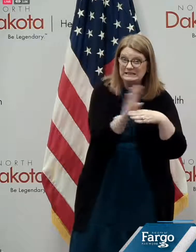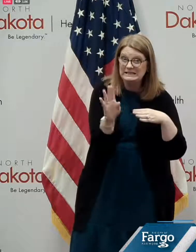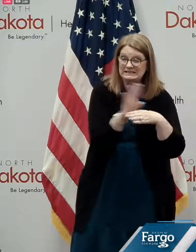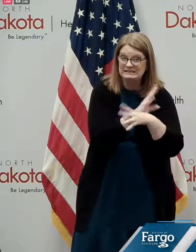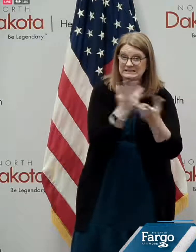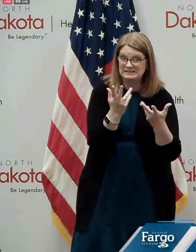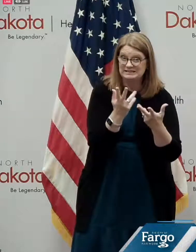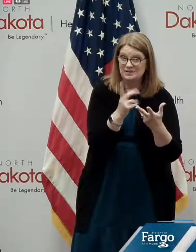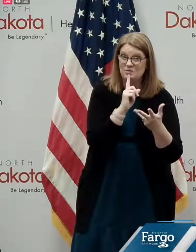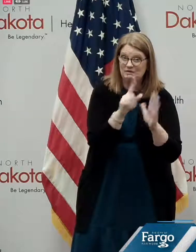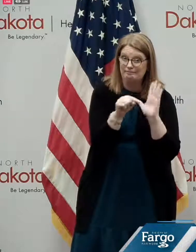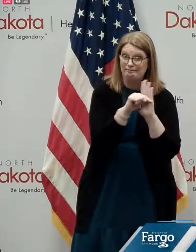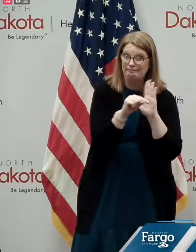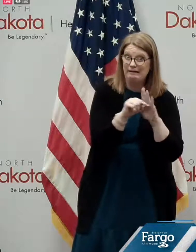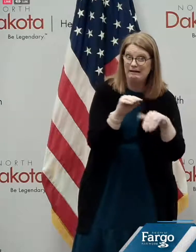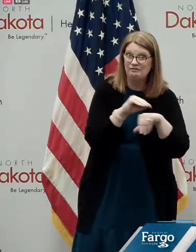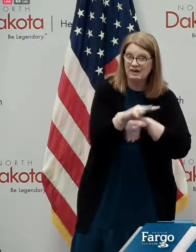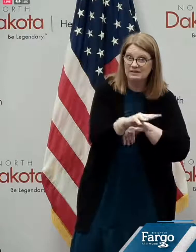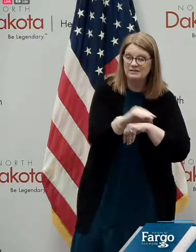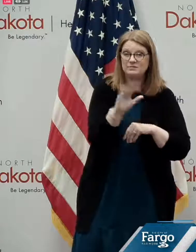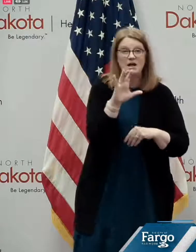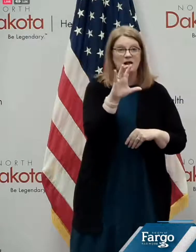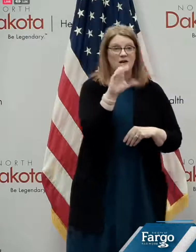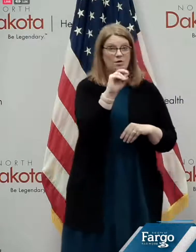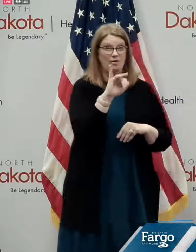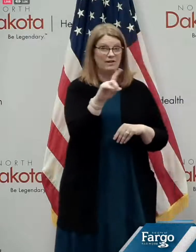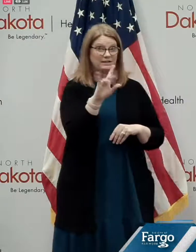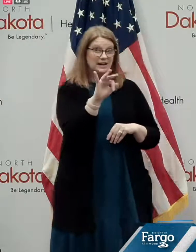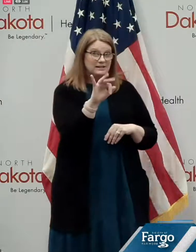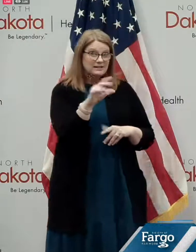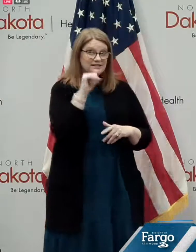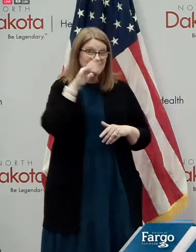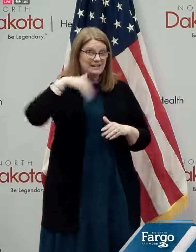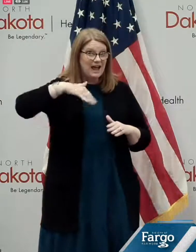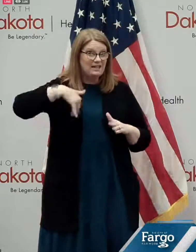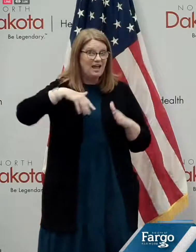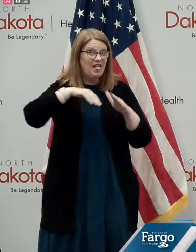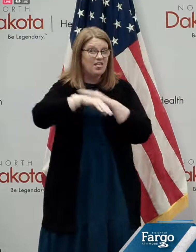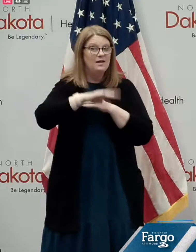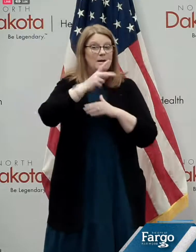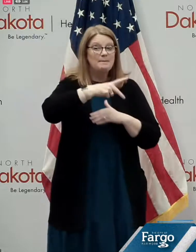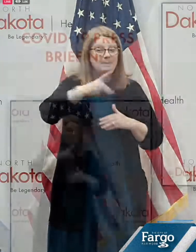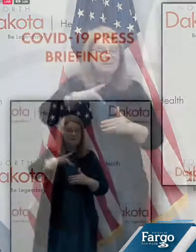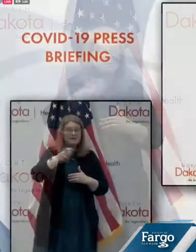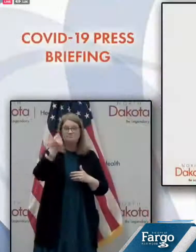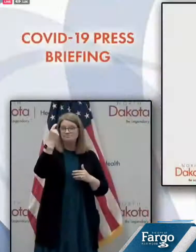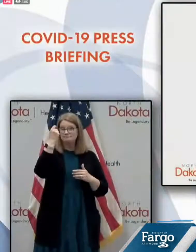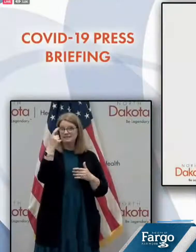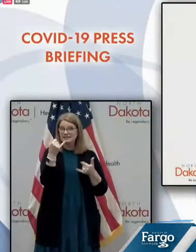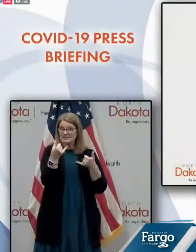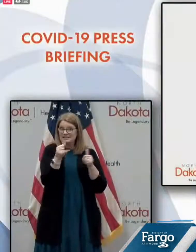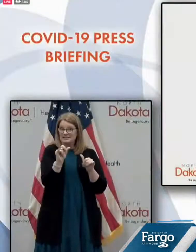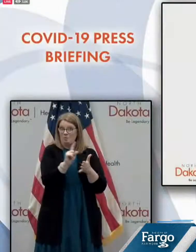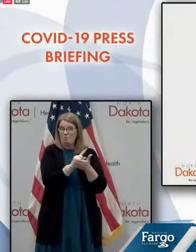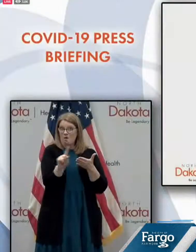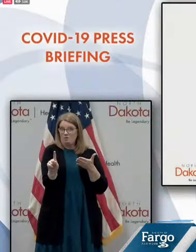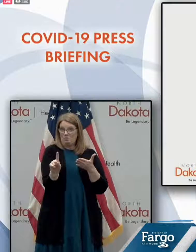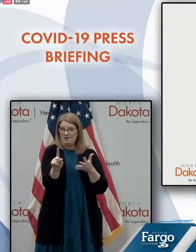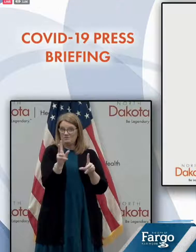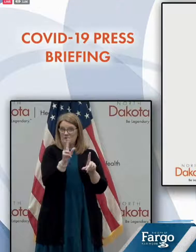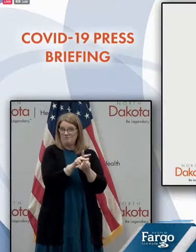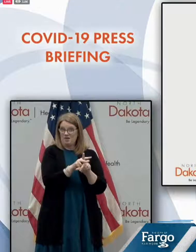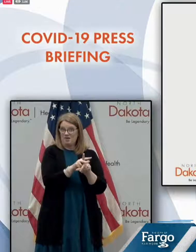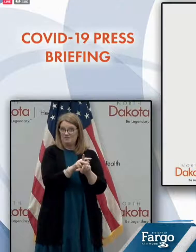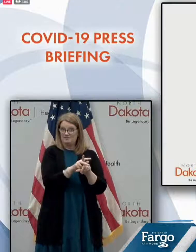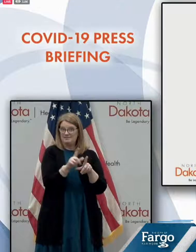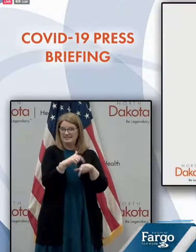by COVID-19 and you have not yet accessed the Paycheck Protection Program, there is still about a week to apply before that deadline on